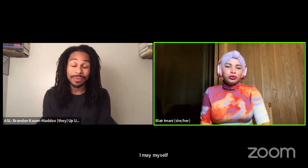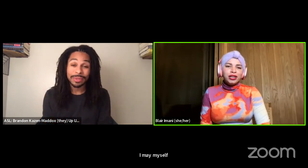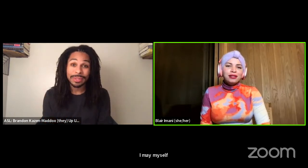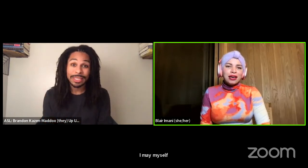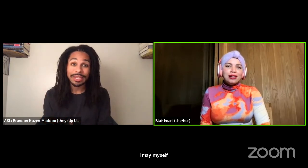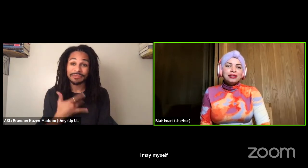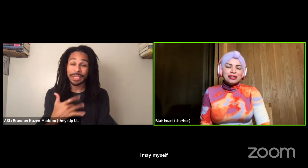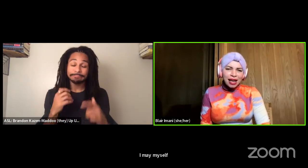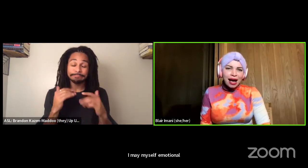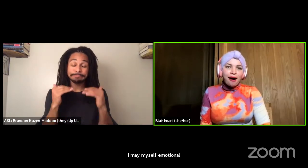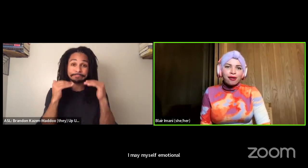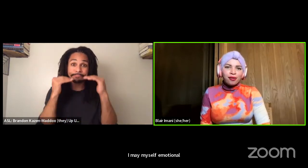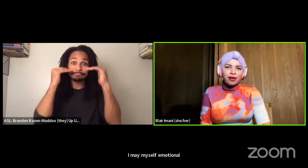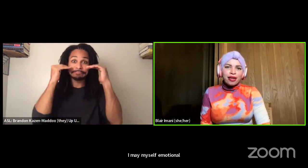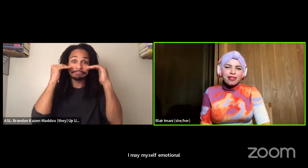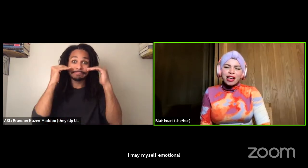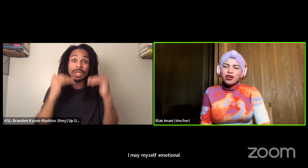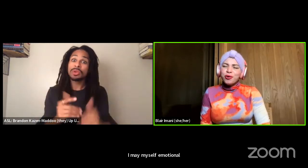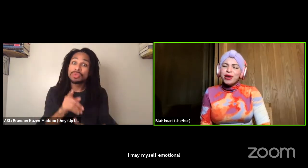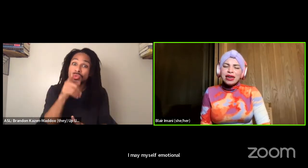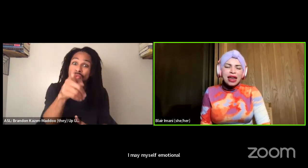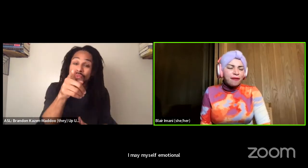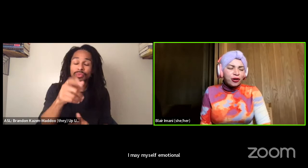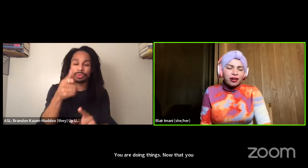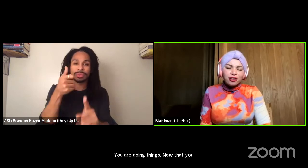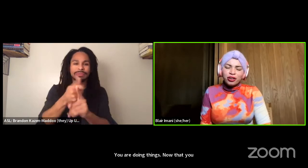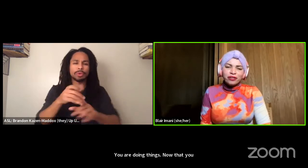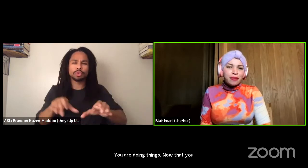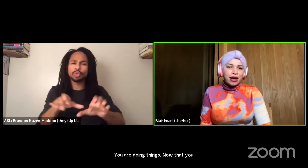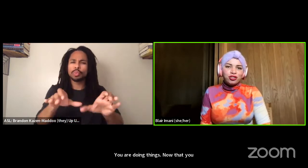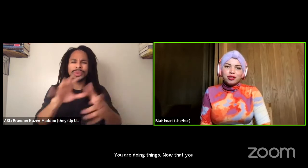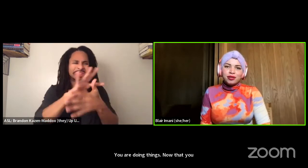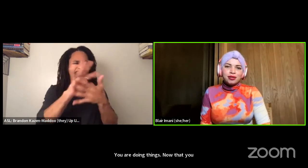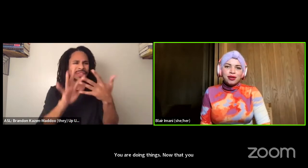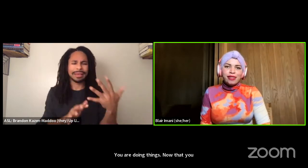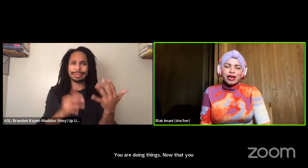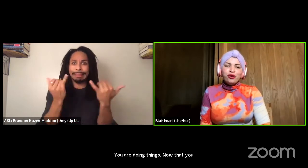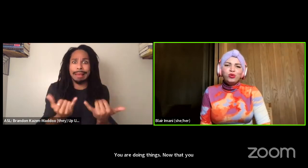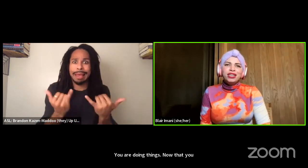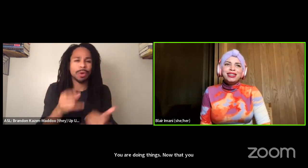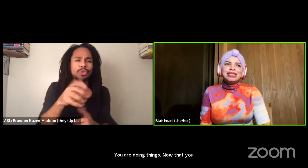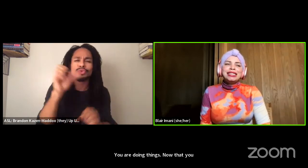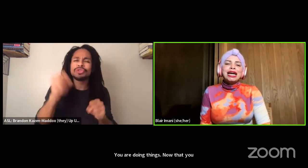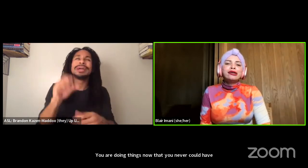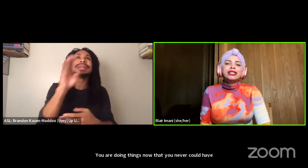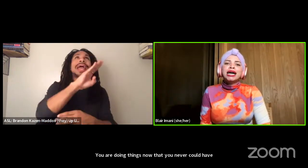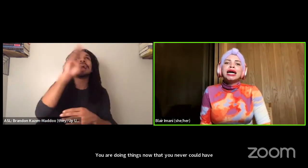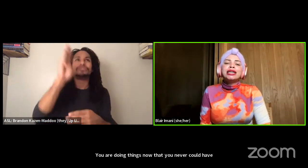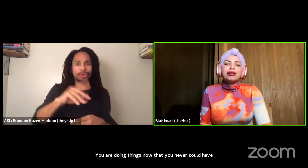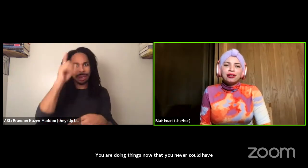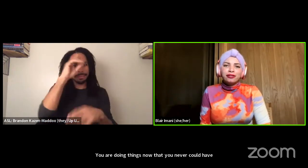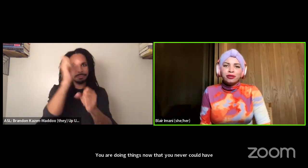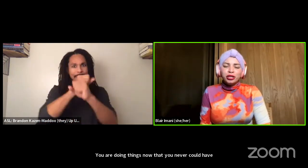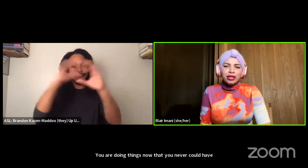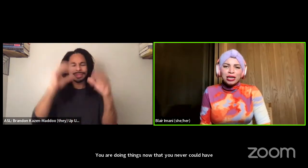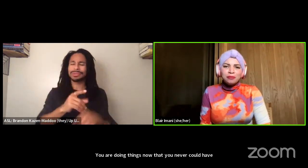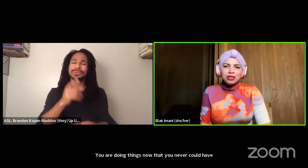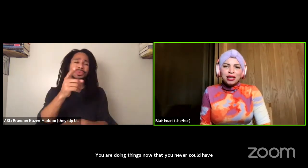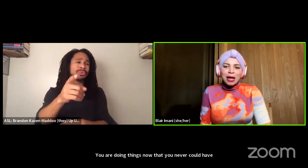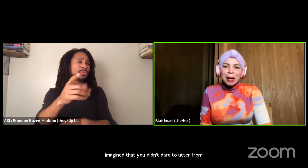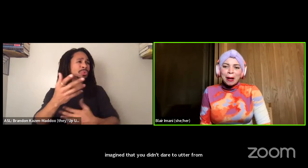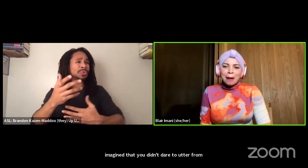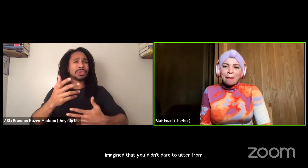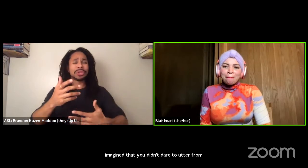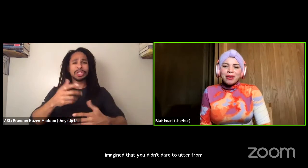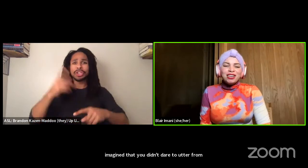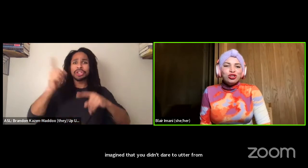You are doing things now that you never could have imagined, that you didn't dare to utter from your